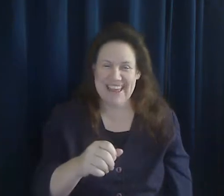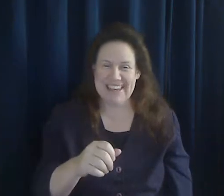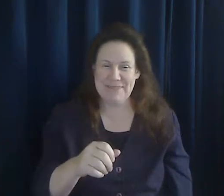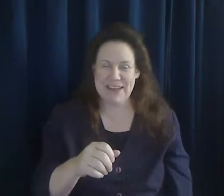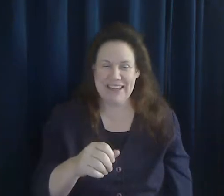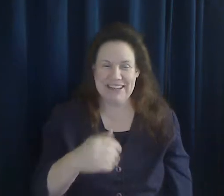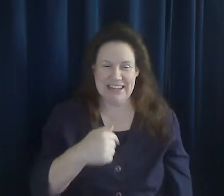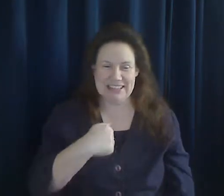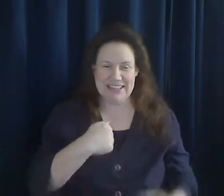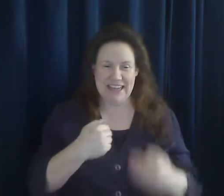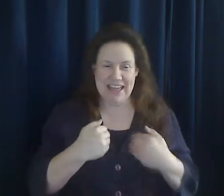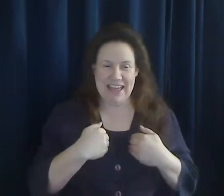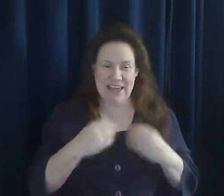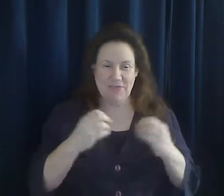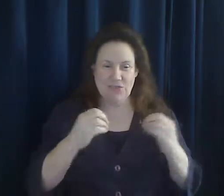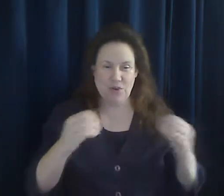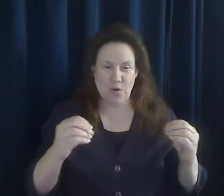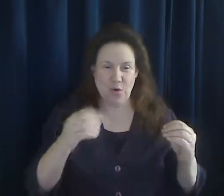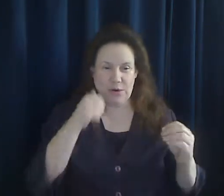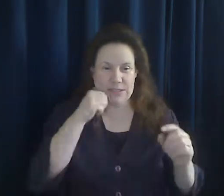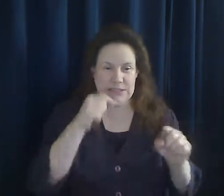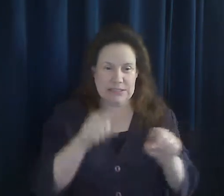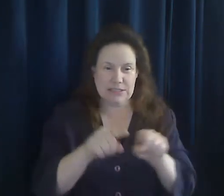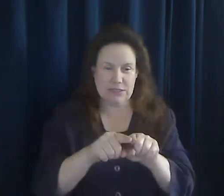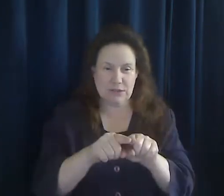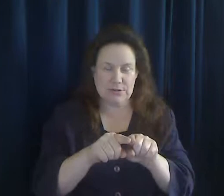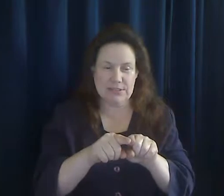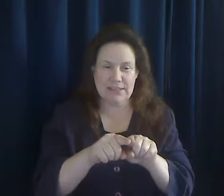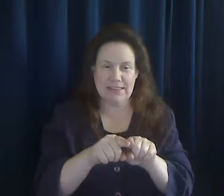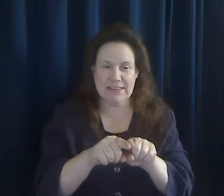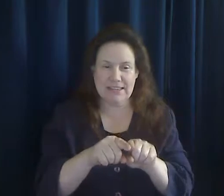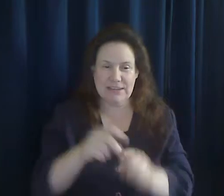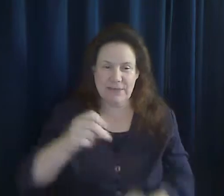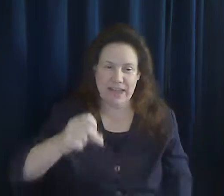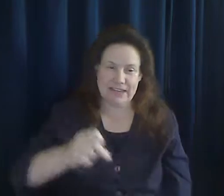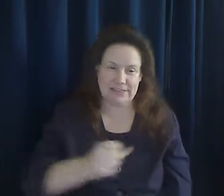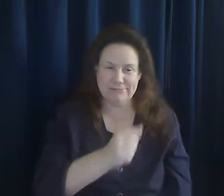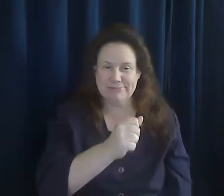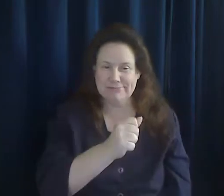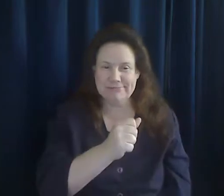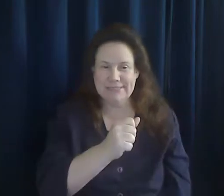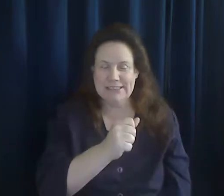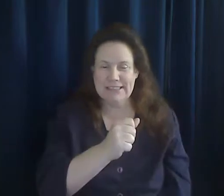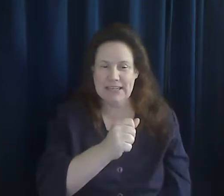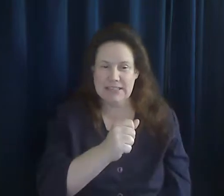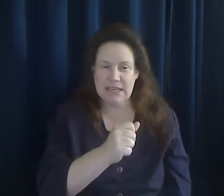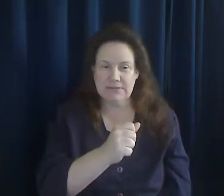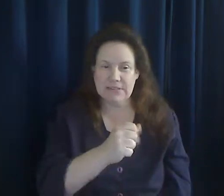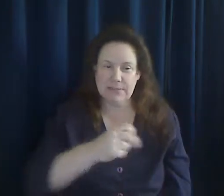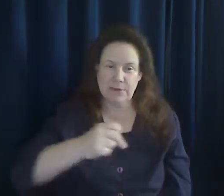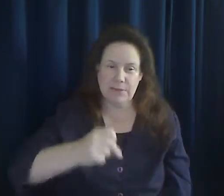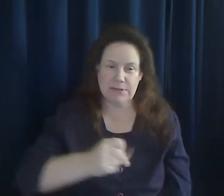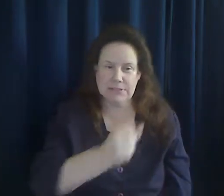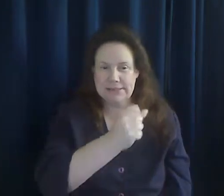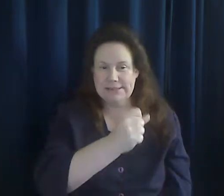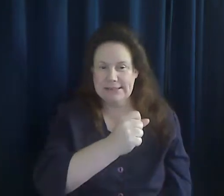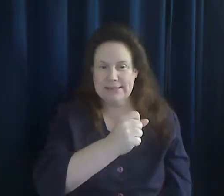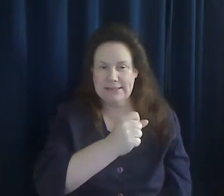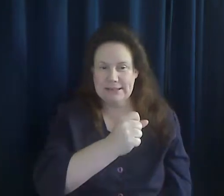And I'm adding, I said, I have no sisters. And that last time I added a sign of disappointment,